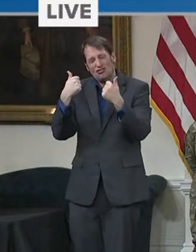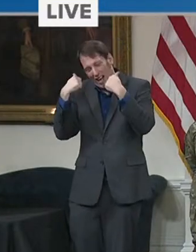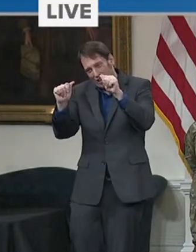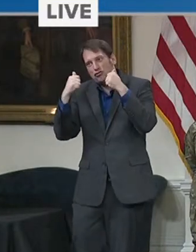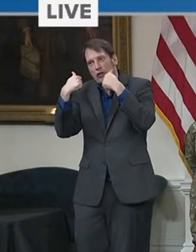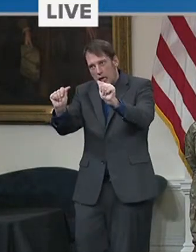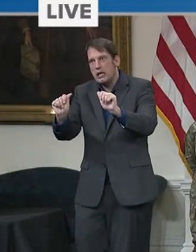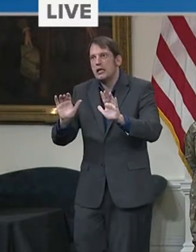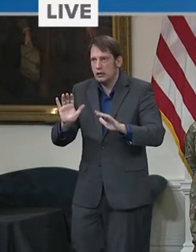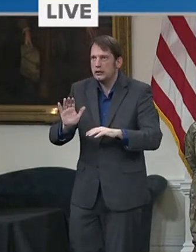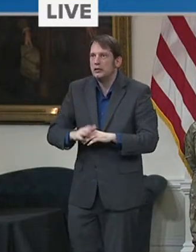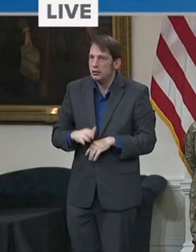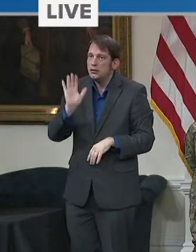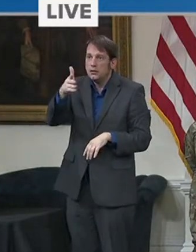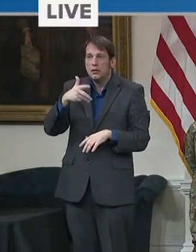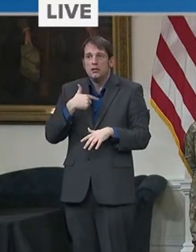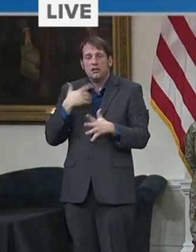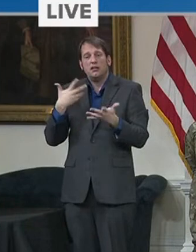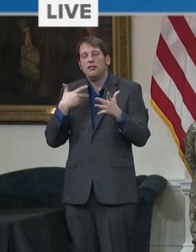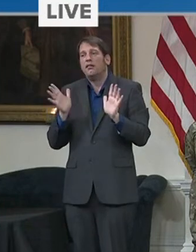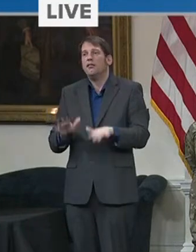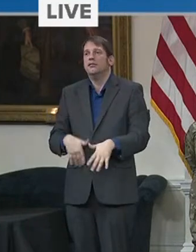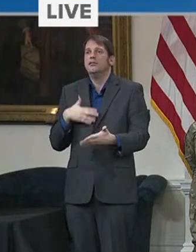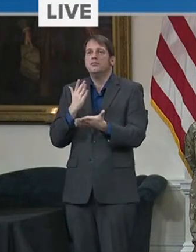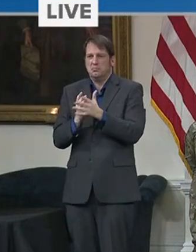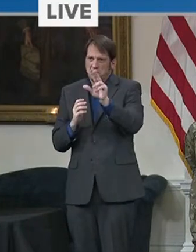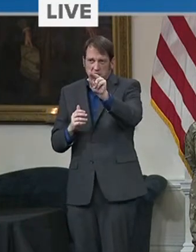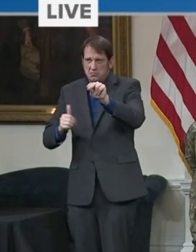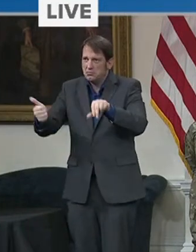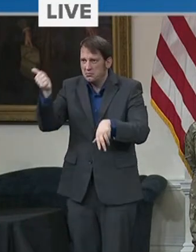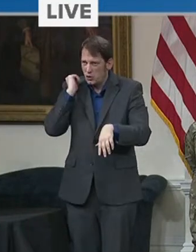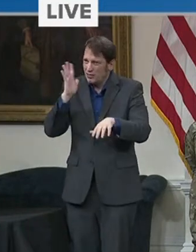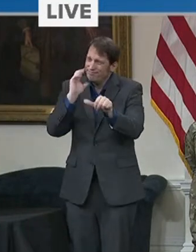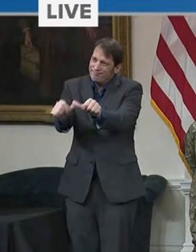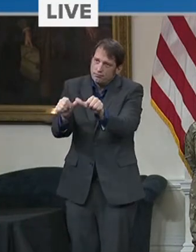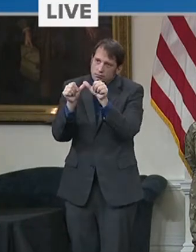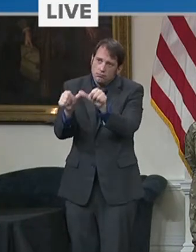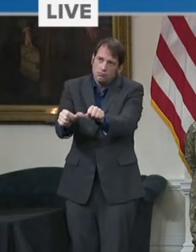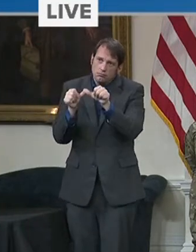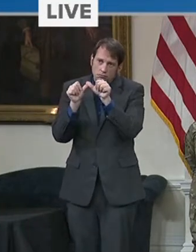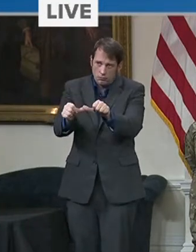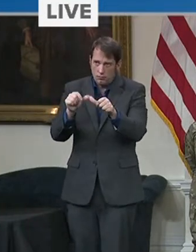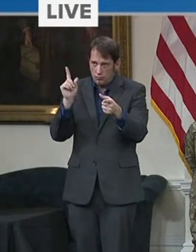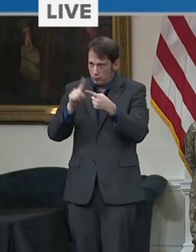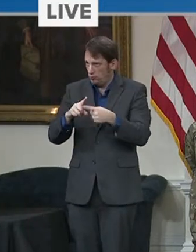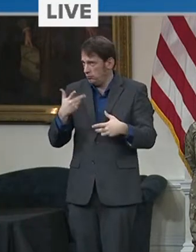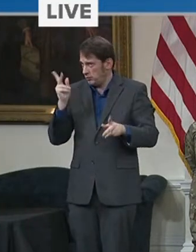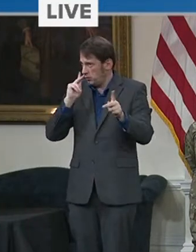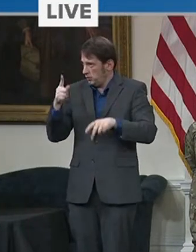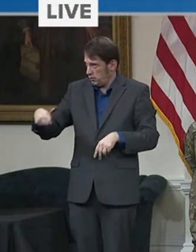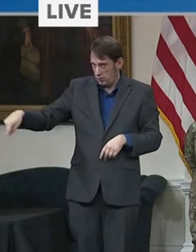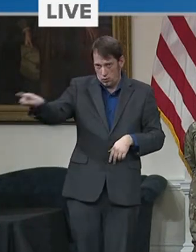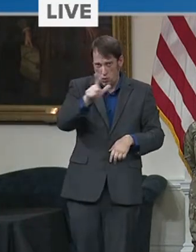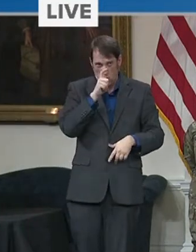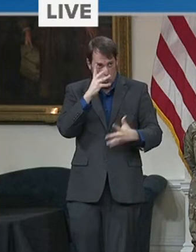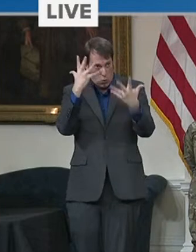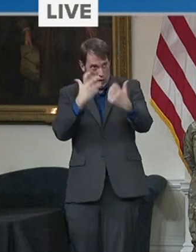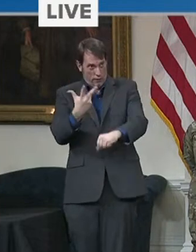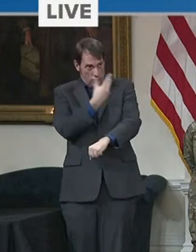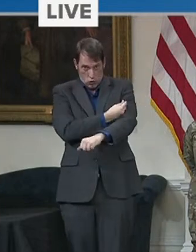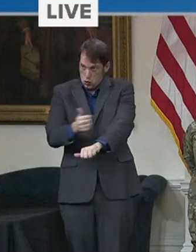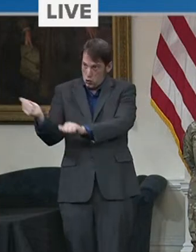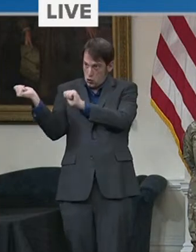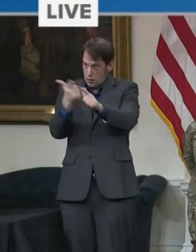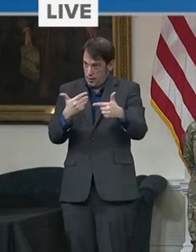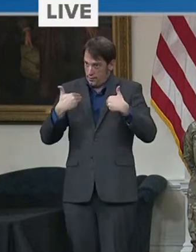rest until the vaccine is available to every Marylander who wants one. Now look, I've always been a guy